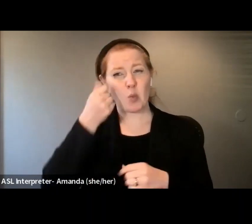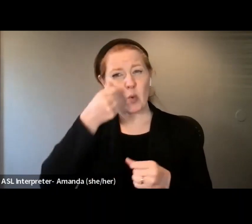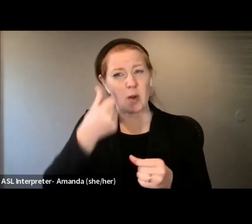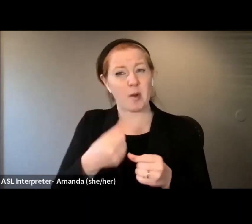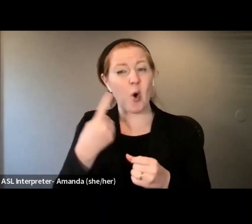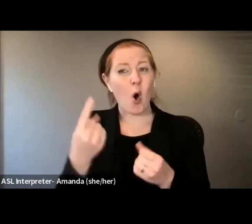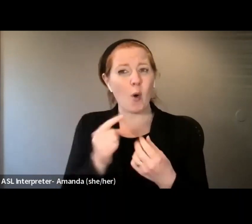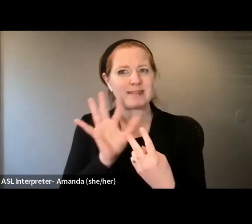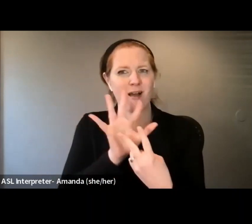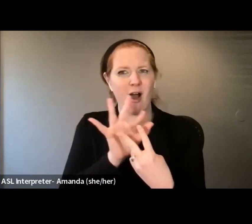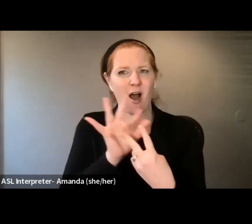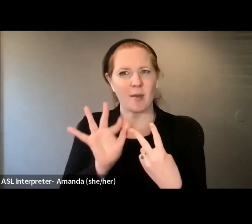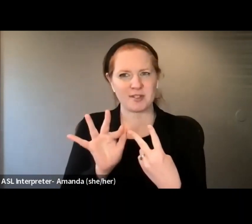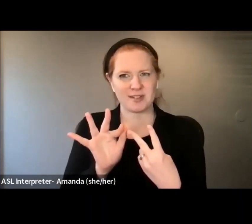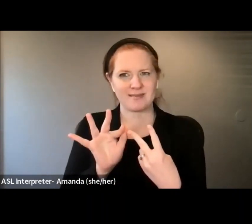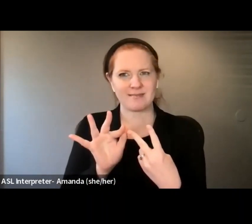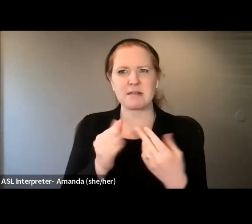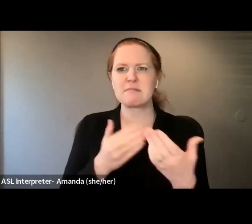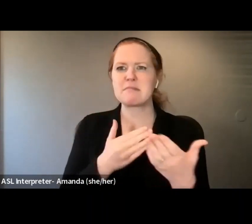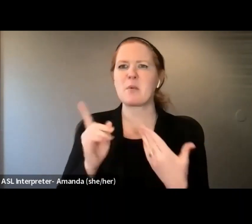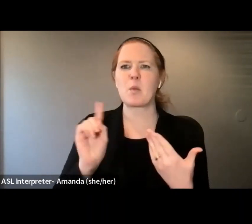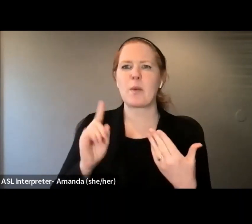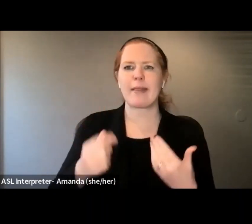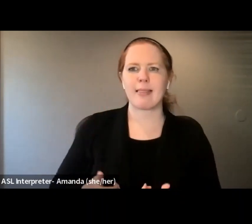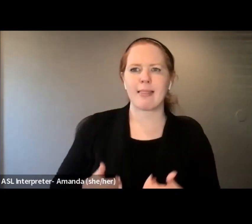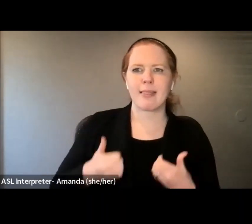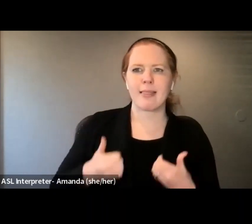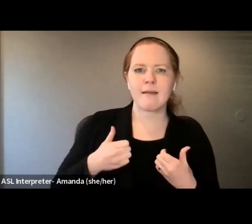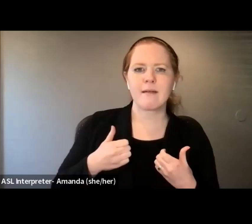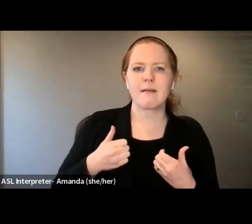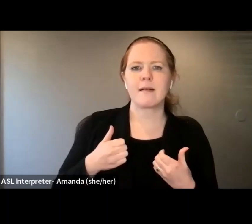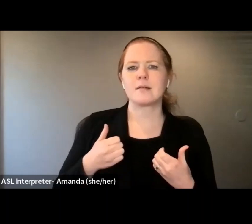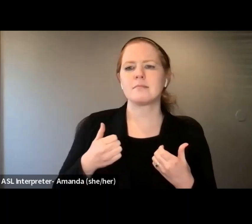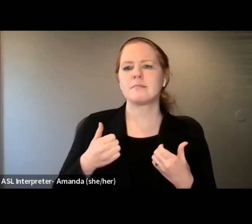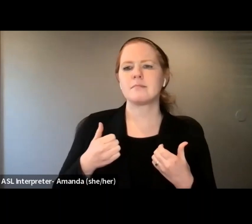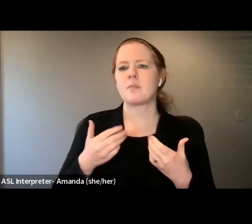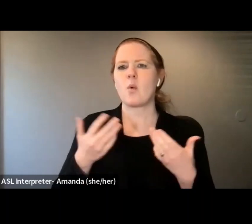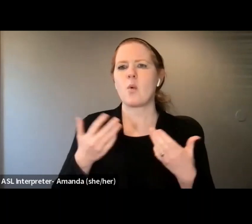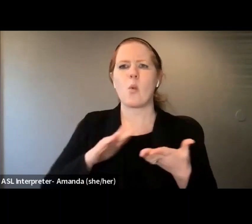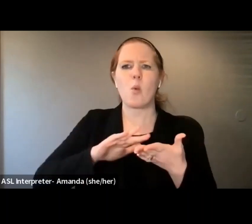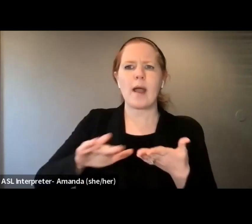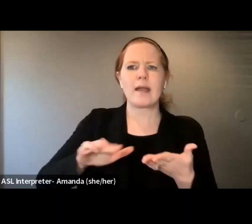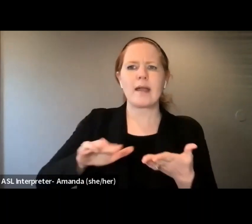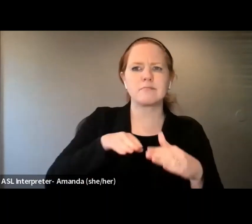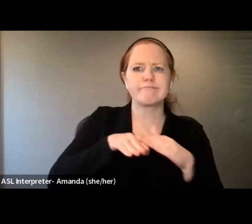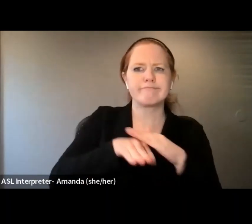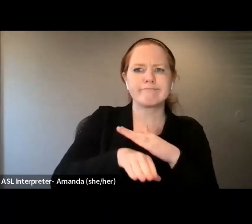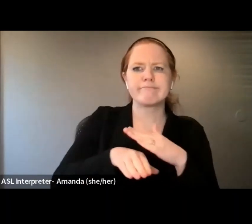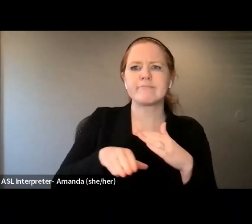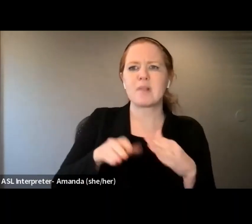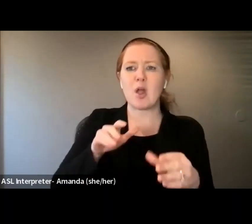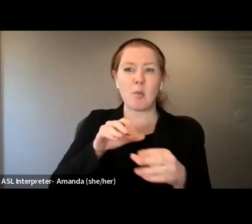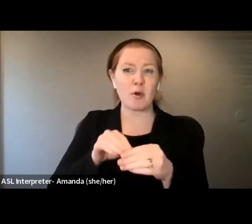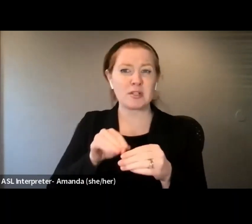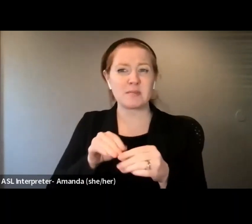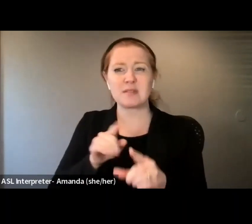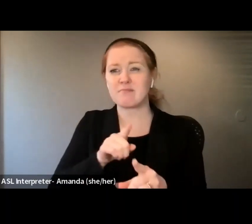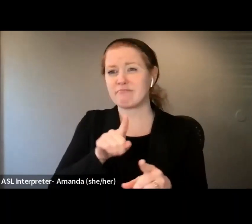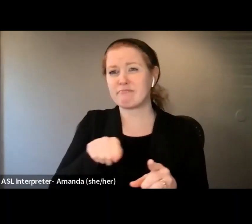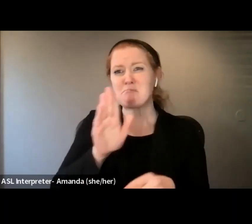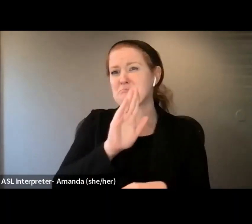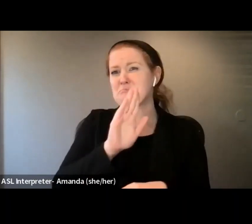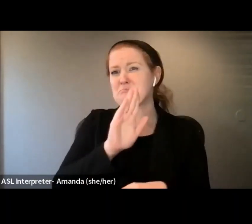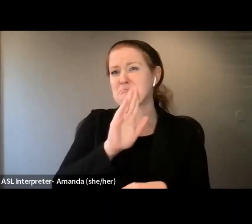option, no matter where you live, what waiver you're enrolled in. Participants are never required